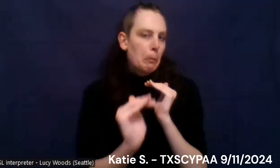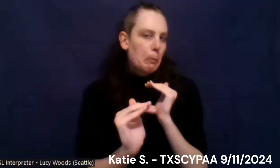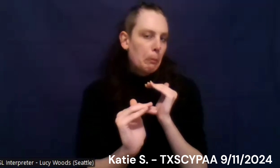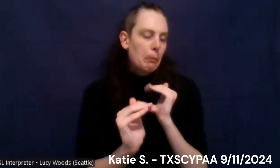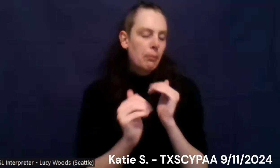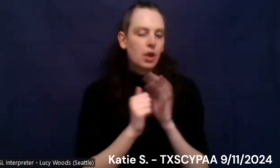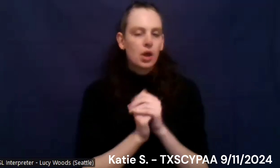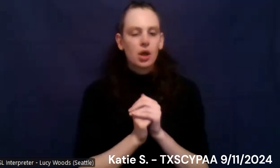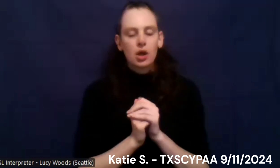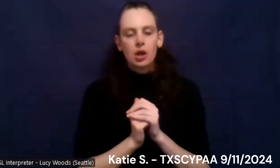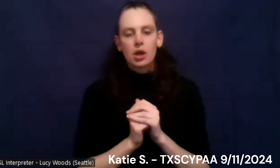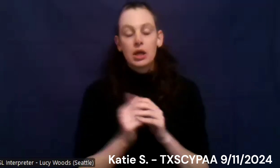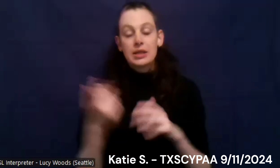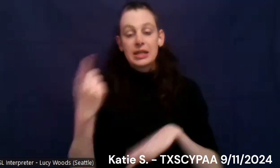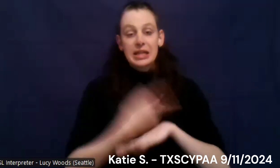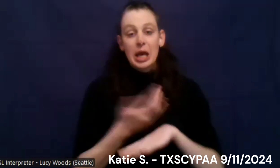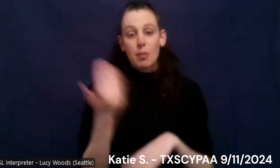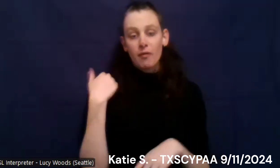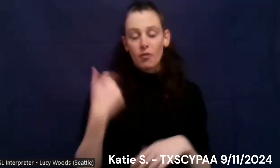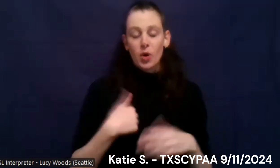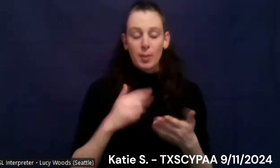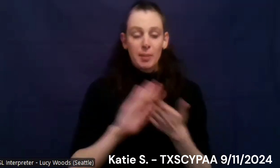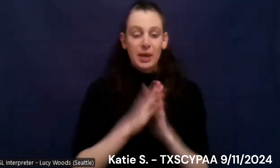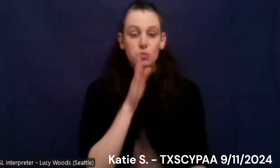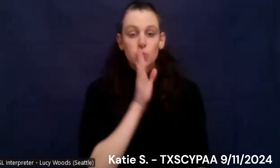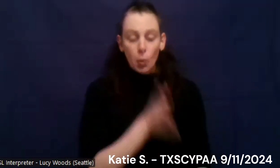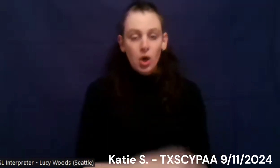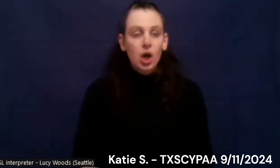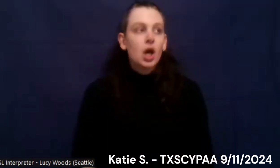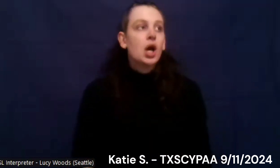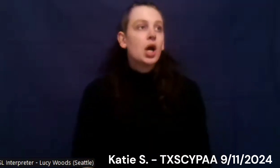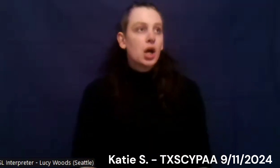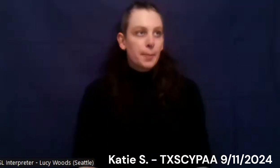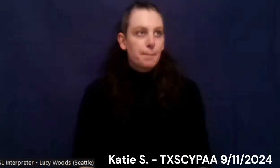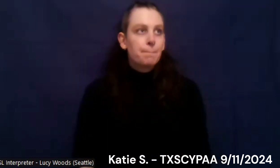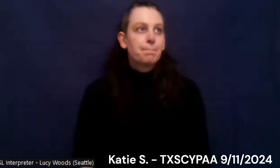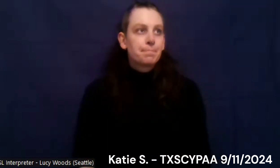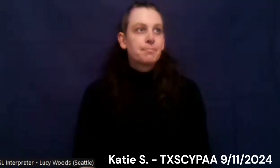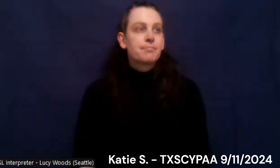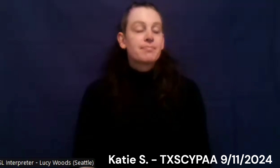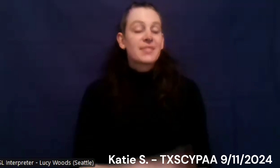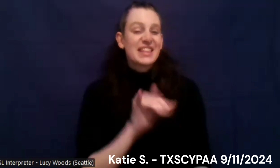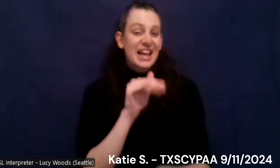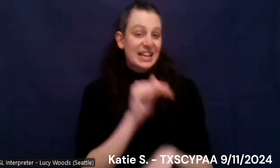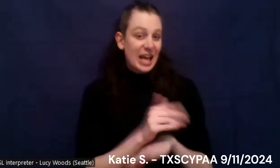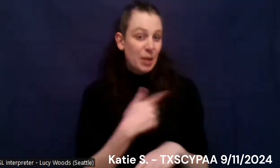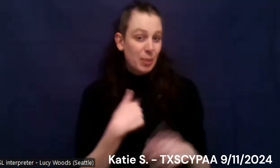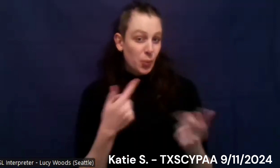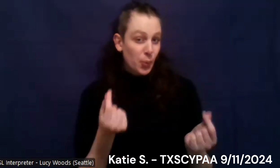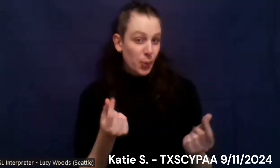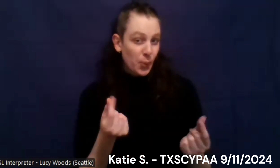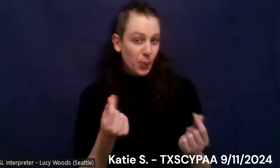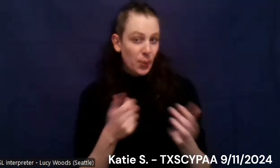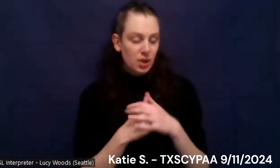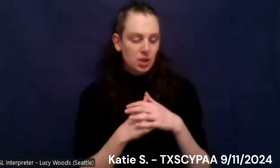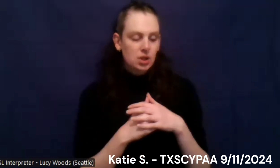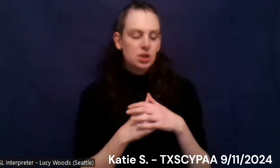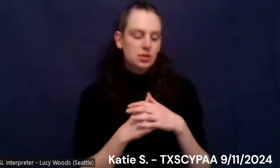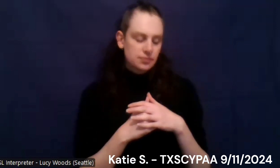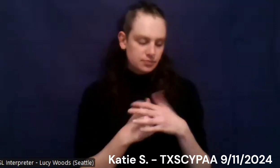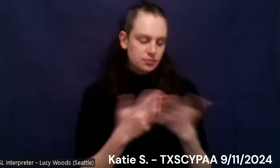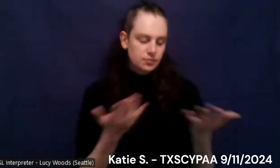before I got sober, um, the thing that I did that night, like really in the grand scheme of